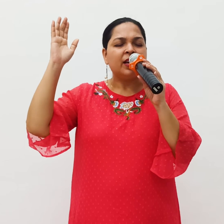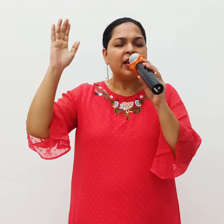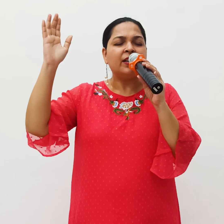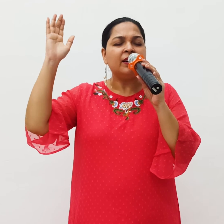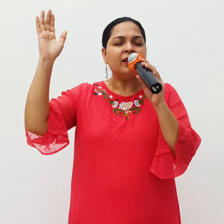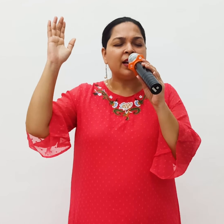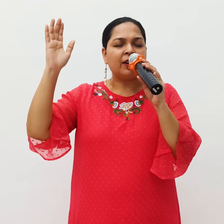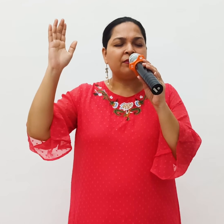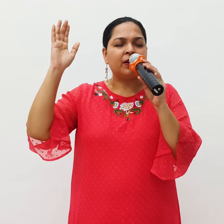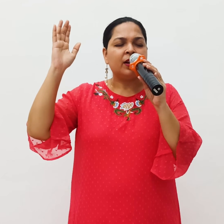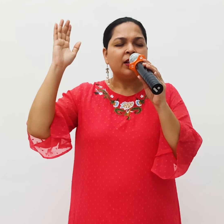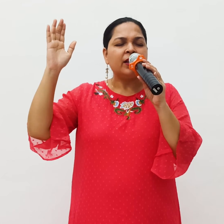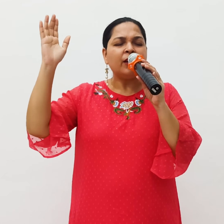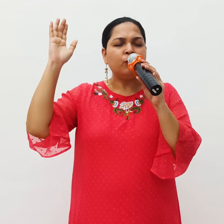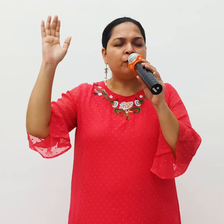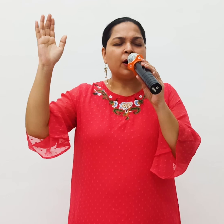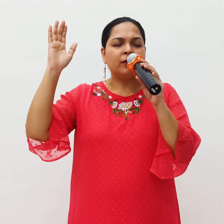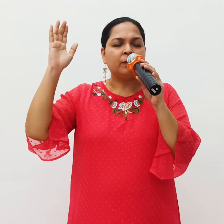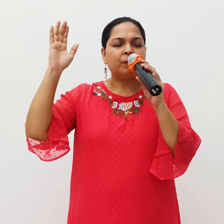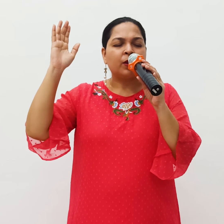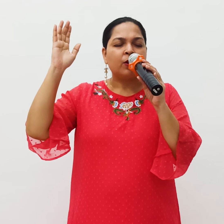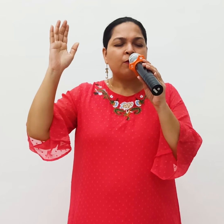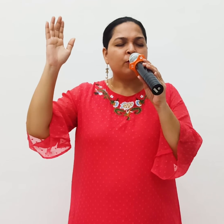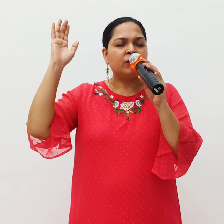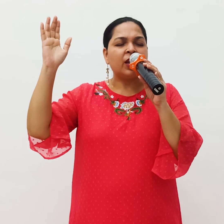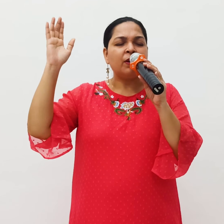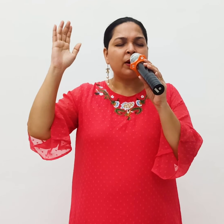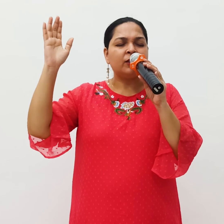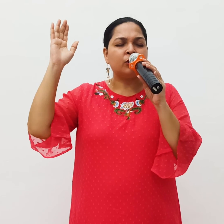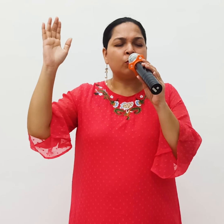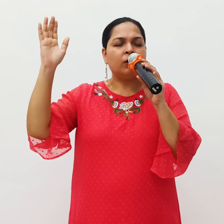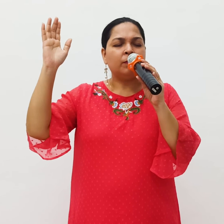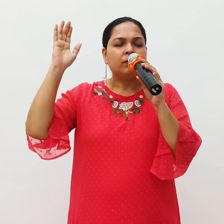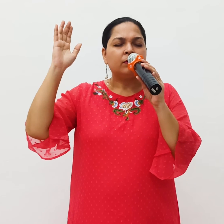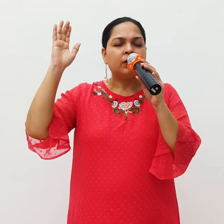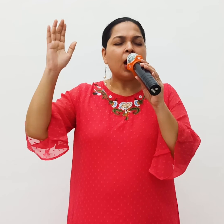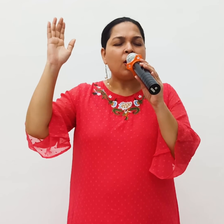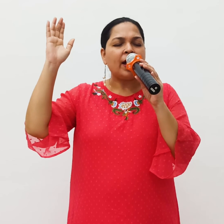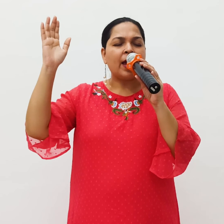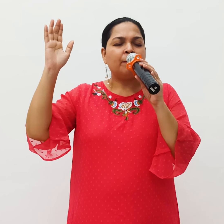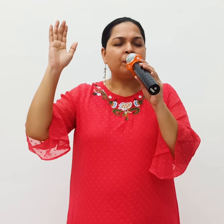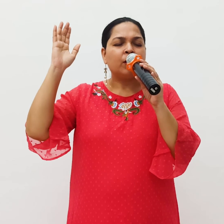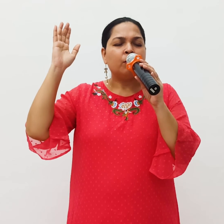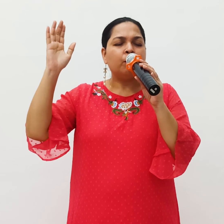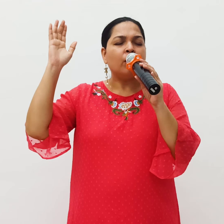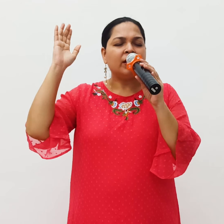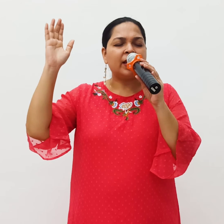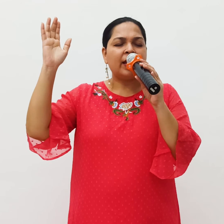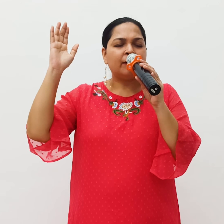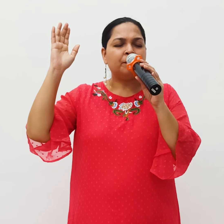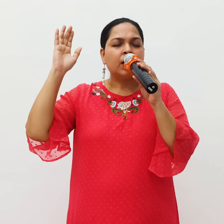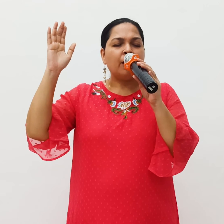have eternal life. Thank you, Father, for saving my soul. Now I am